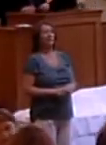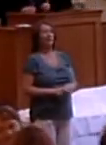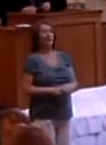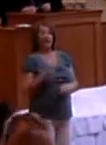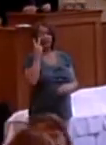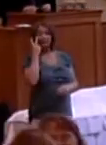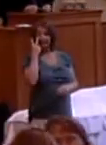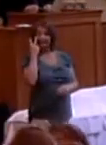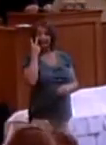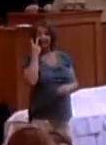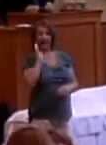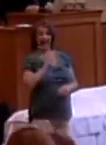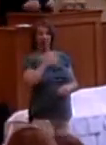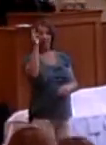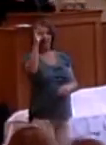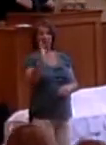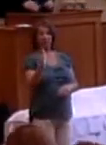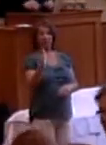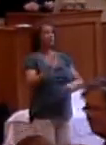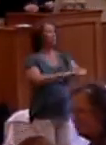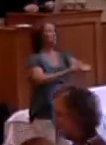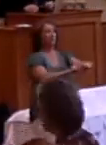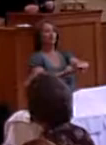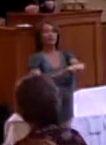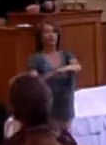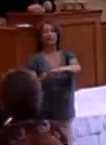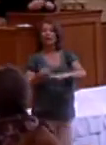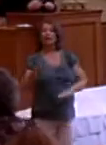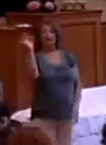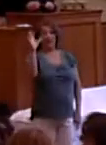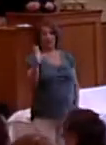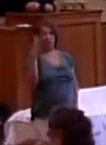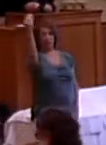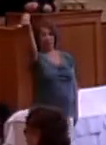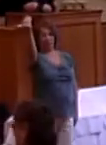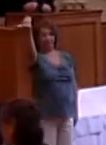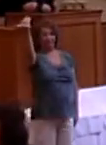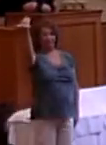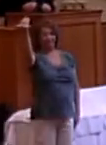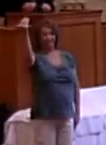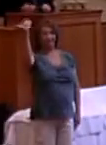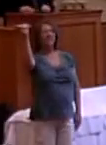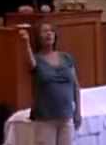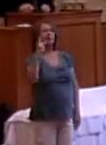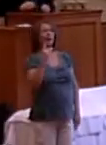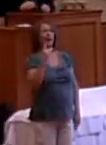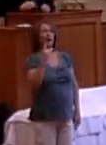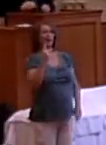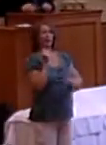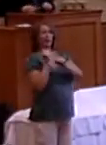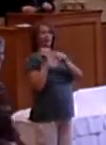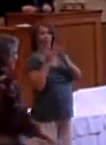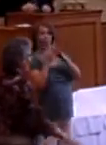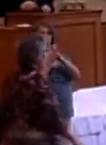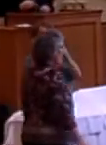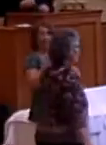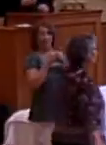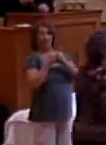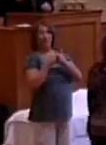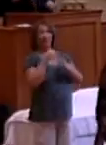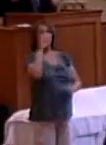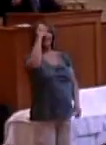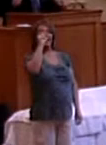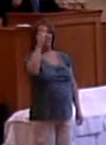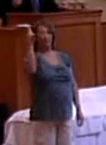as you can tell, our pastor, please be seated. Our pastor is away. He's coming back from ball game up in South Dakota with